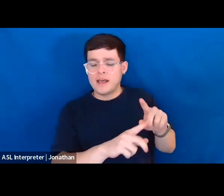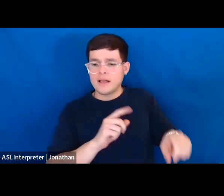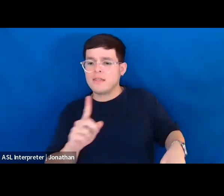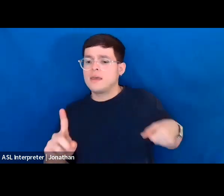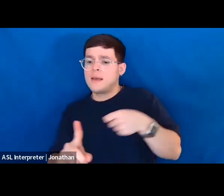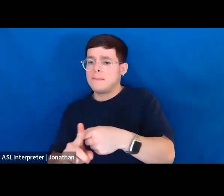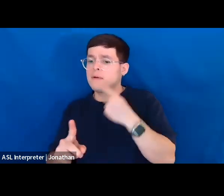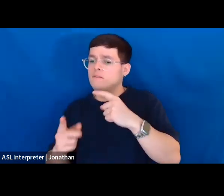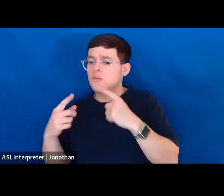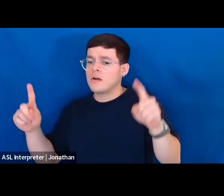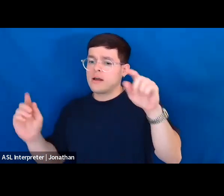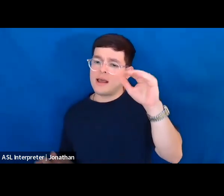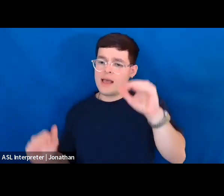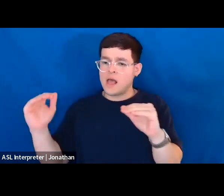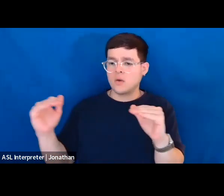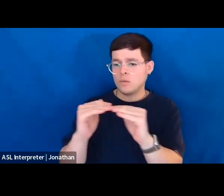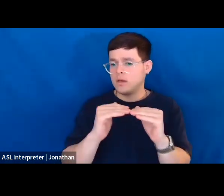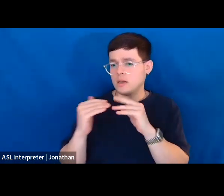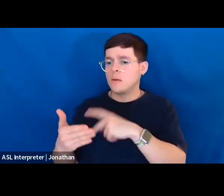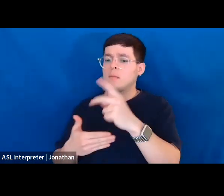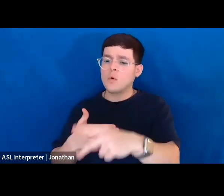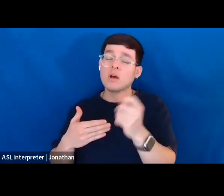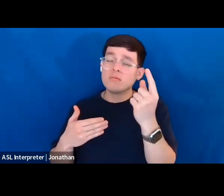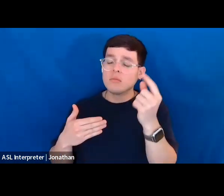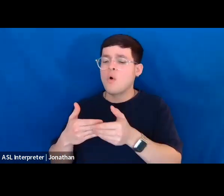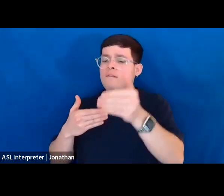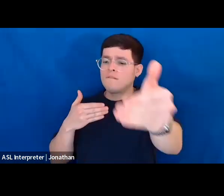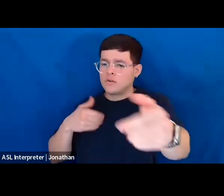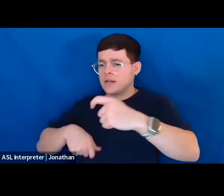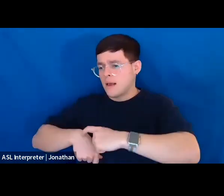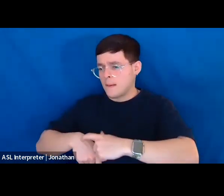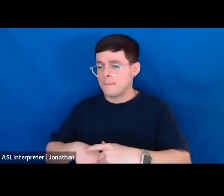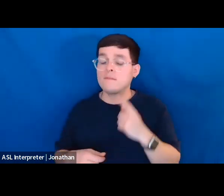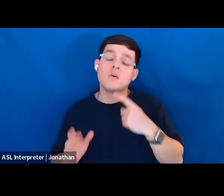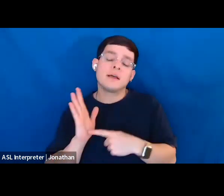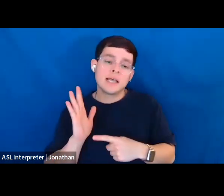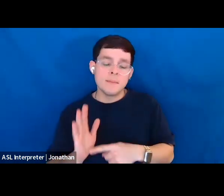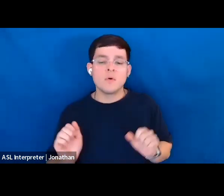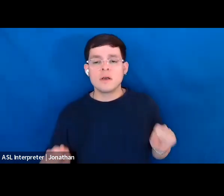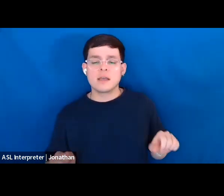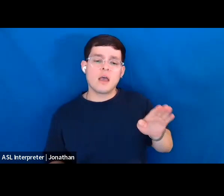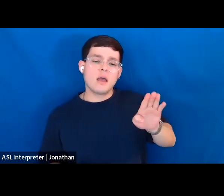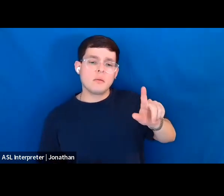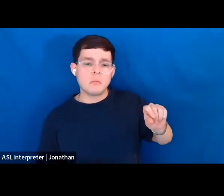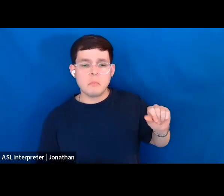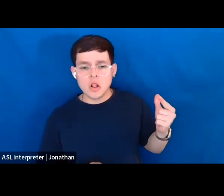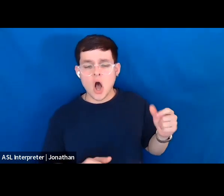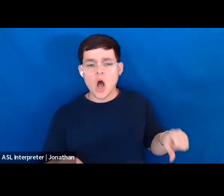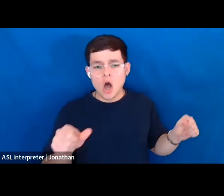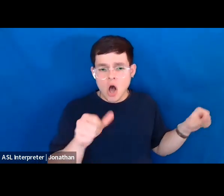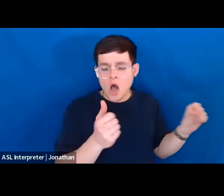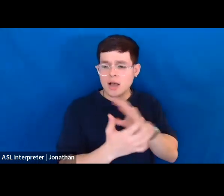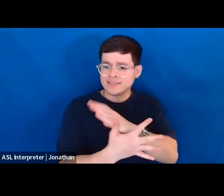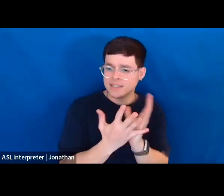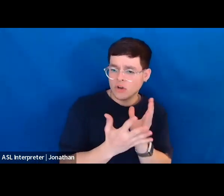initiatives over time. For example, we can have blog series, we can have speaker series